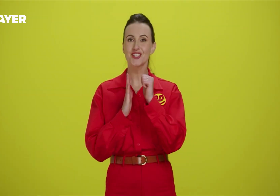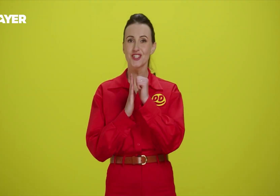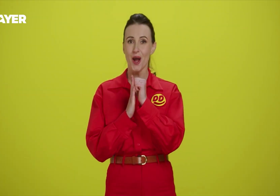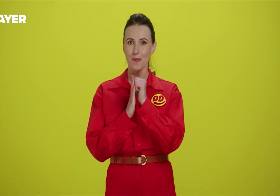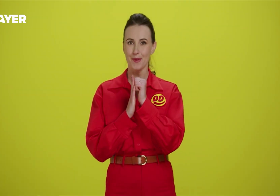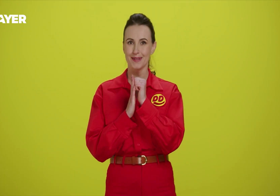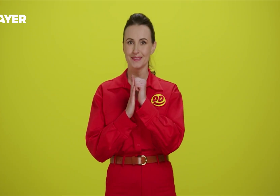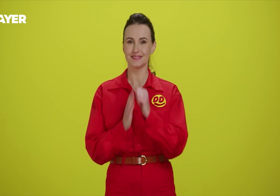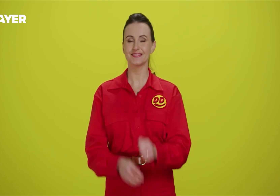Shop.